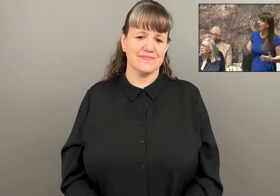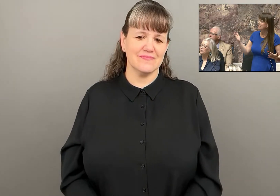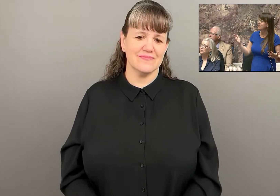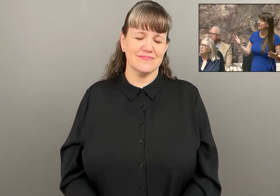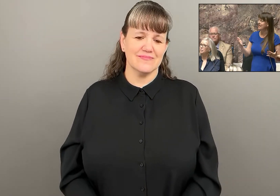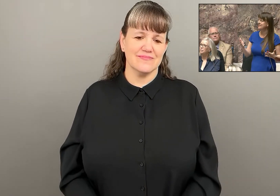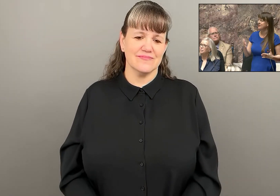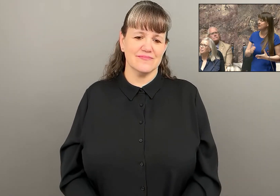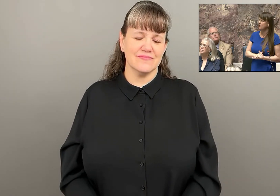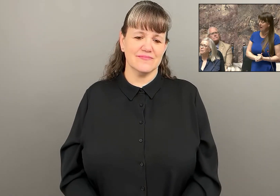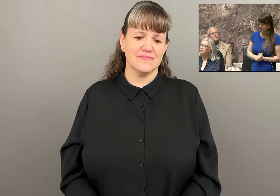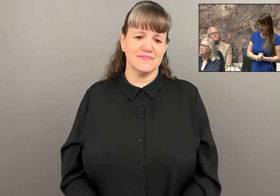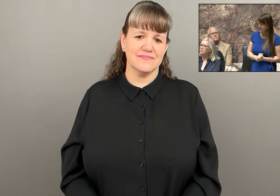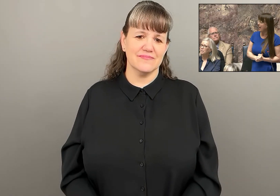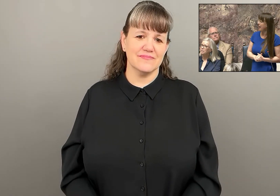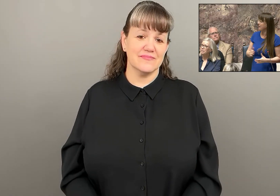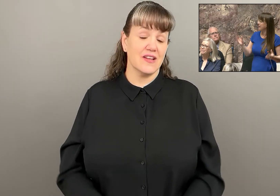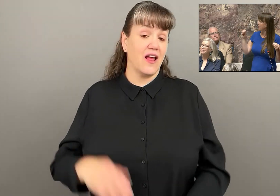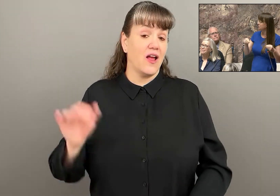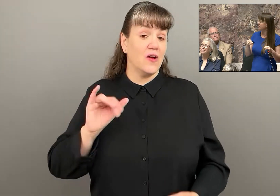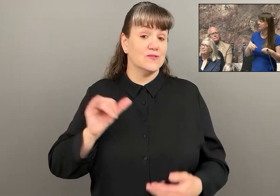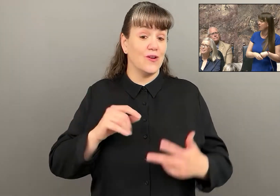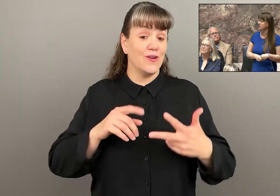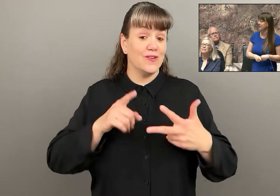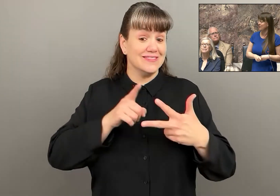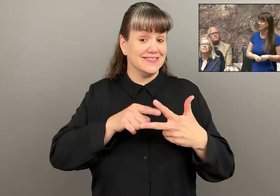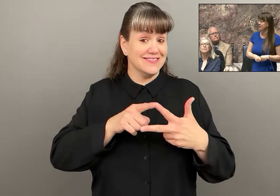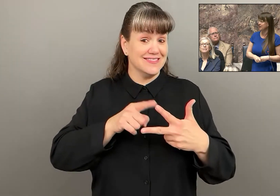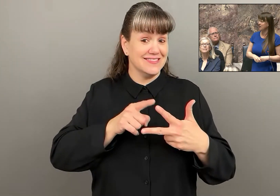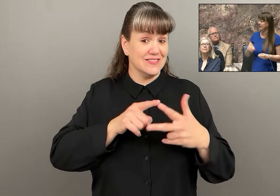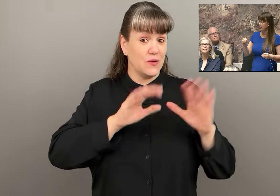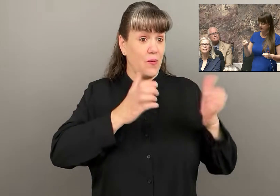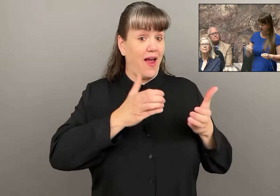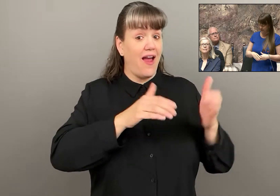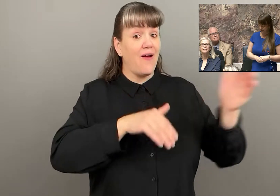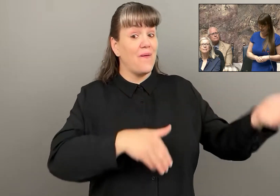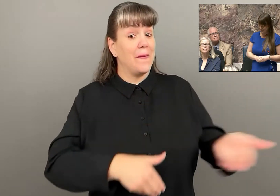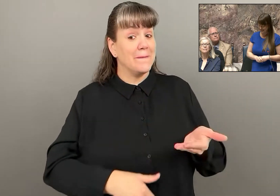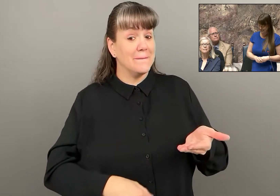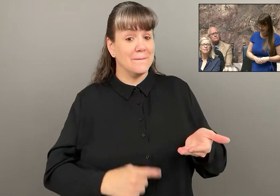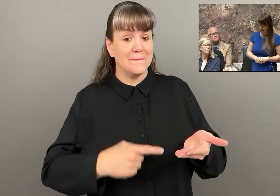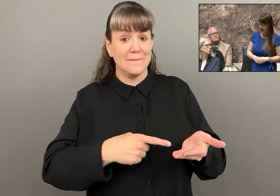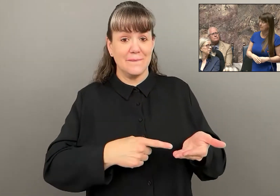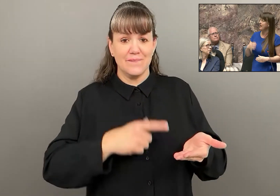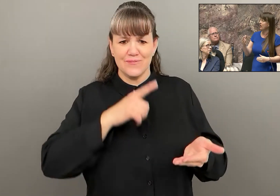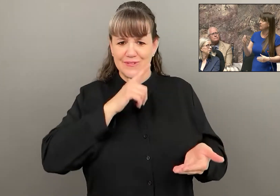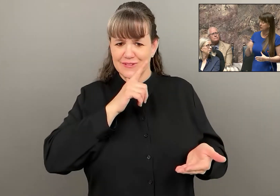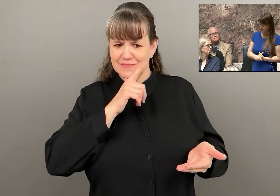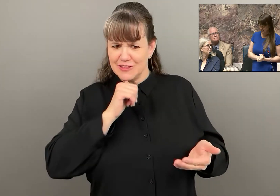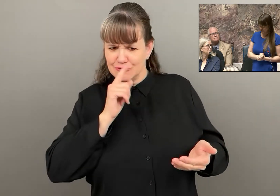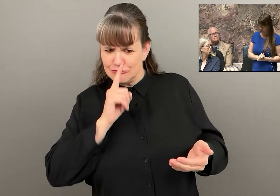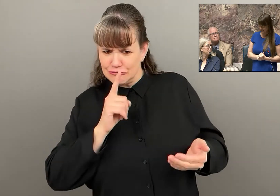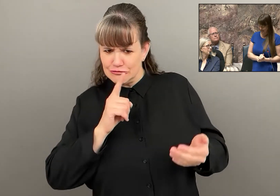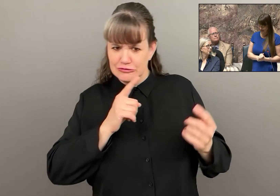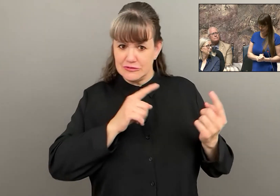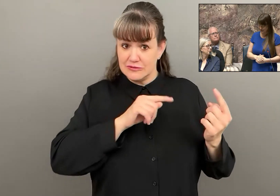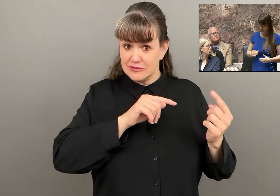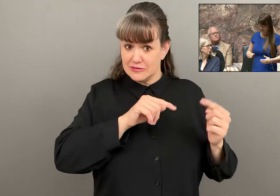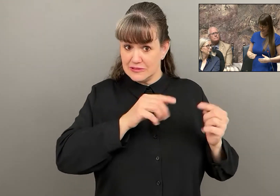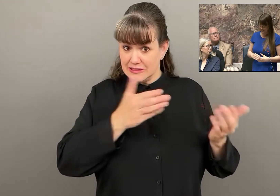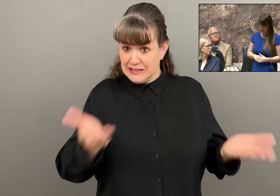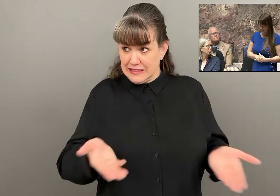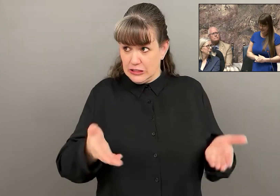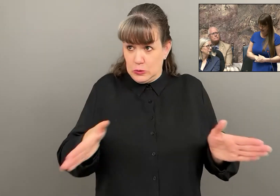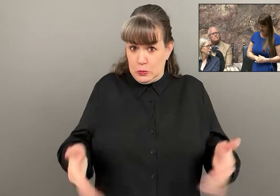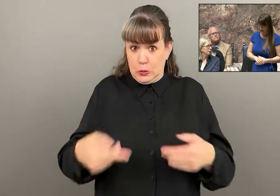And I'd also like to welcome, and I'm not sure if they're watching question period, but I know they're on the precinct, Mayor of Kelowna, Tom Dias, with